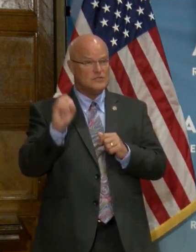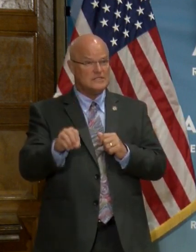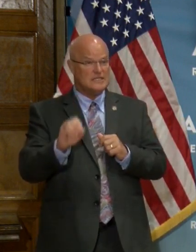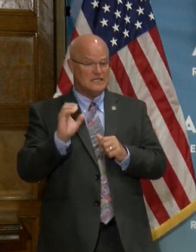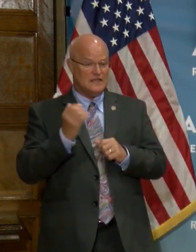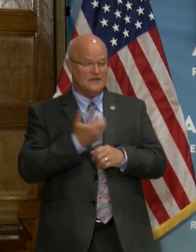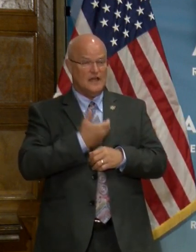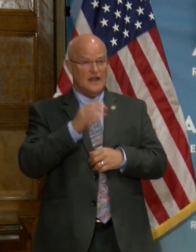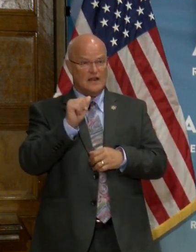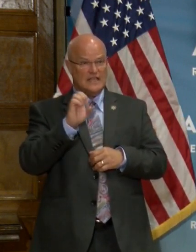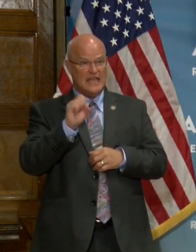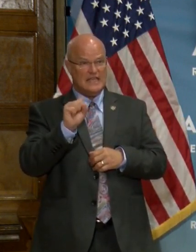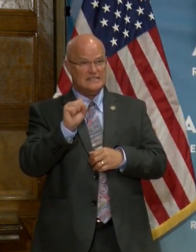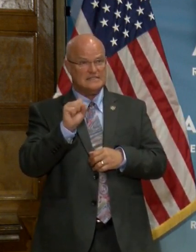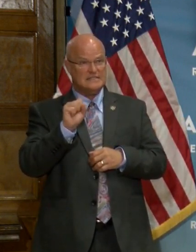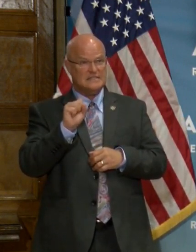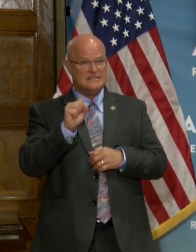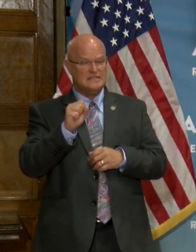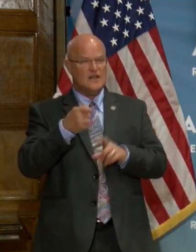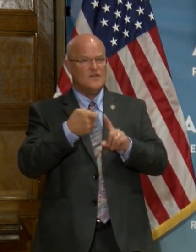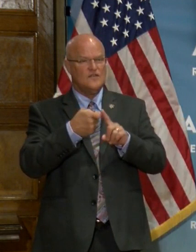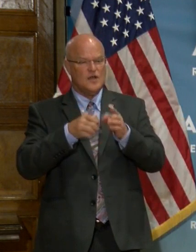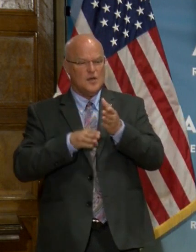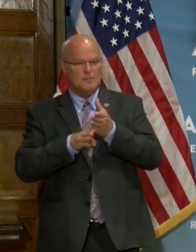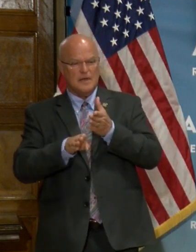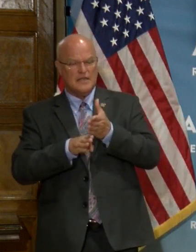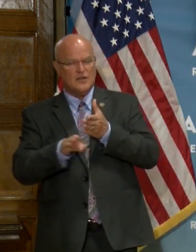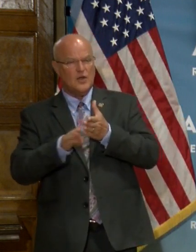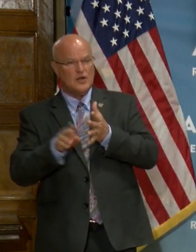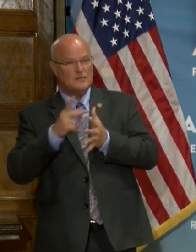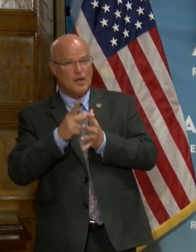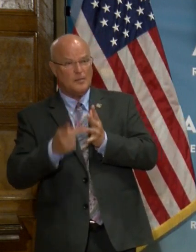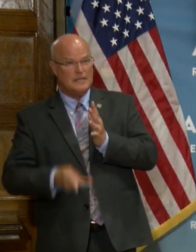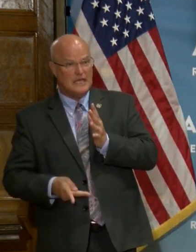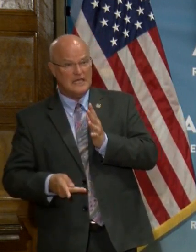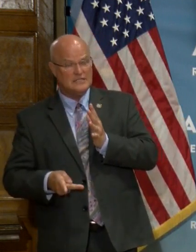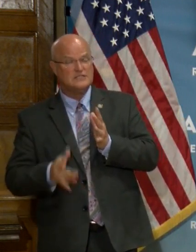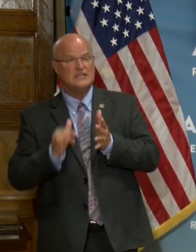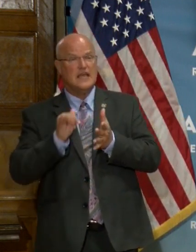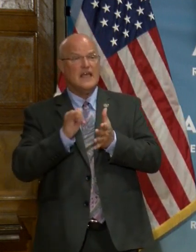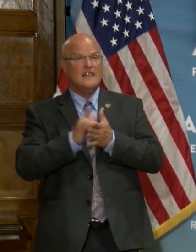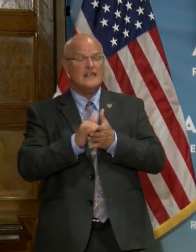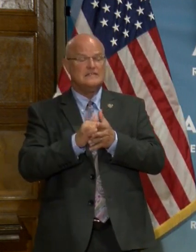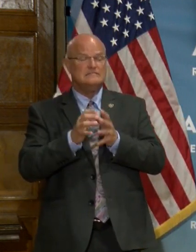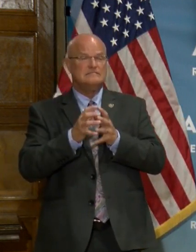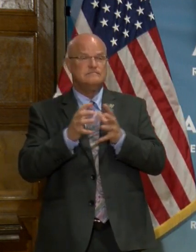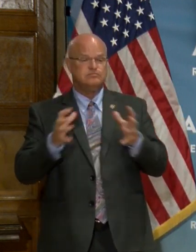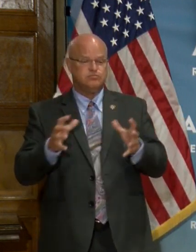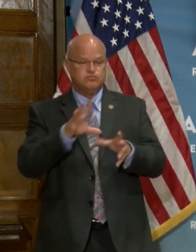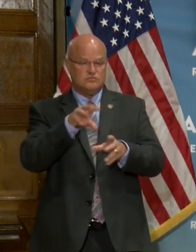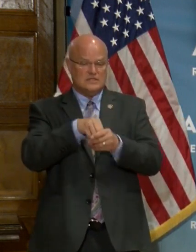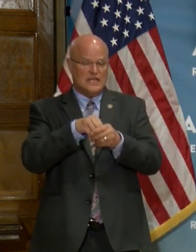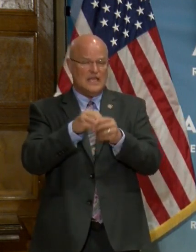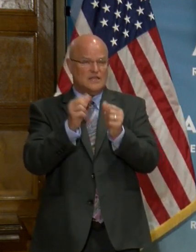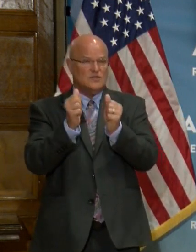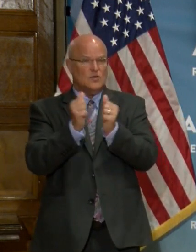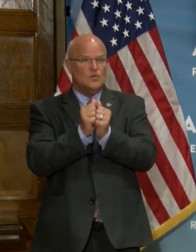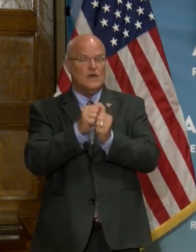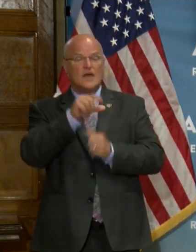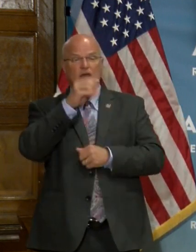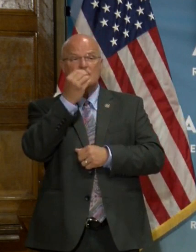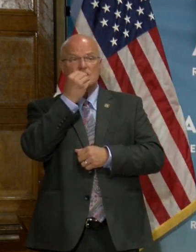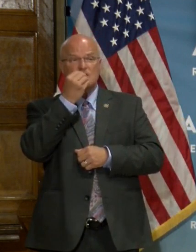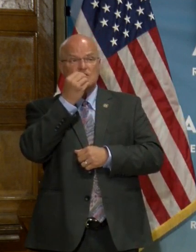our cases that come in a minority populations that are heavily engaged in the